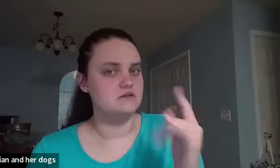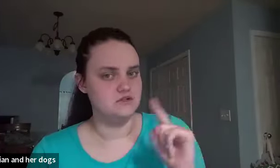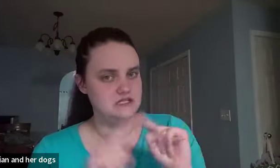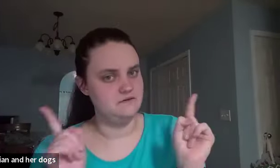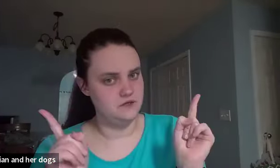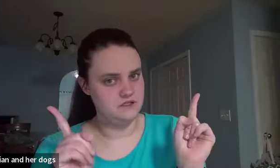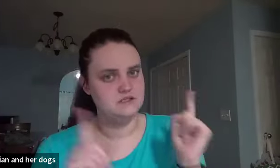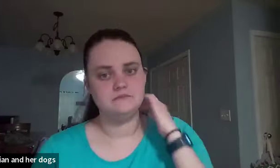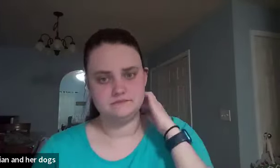in. There's the difference.